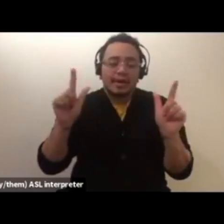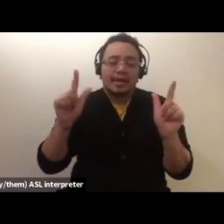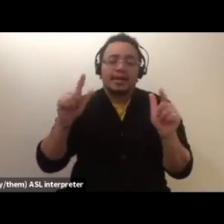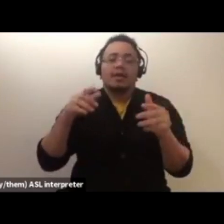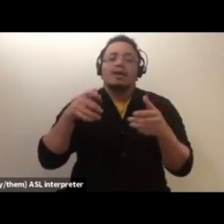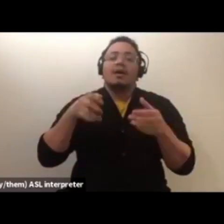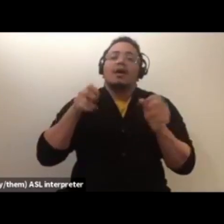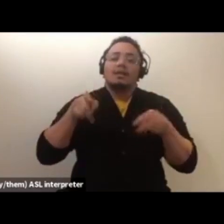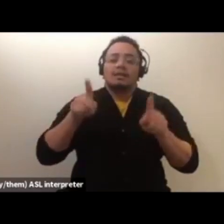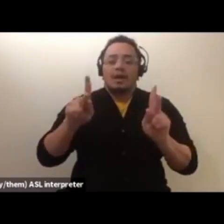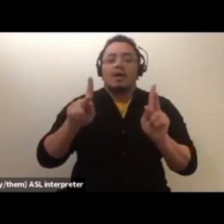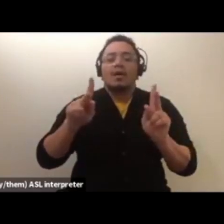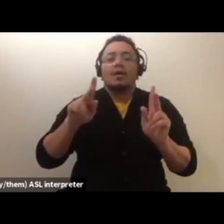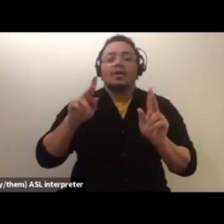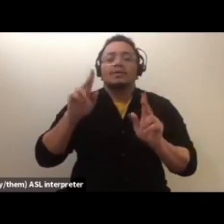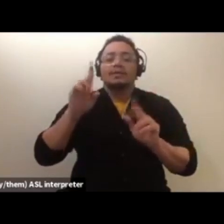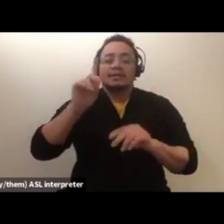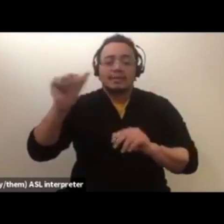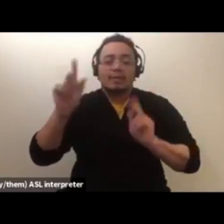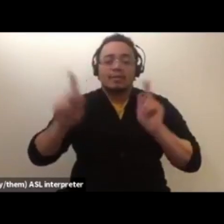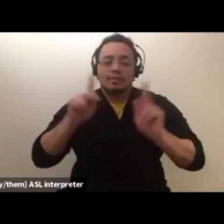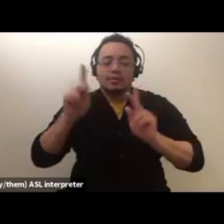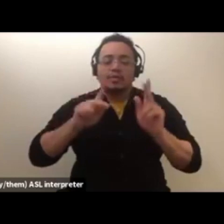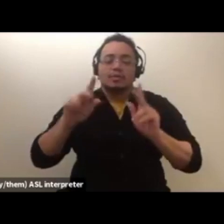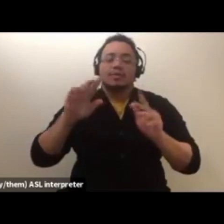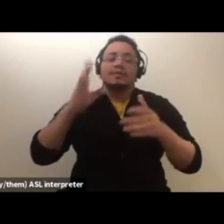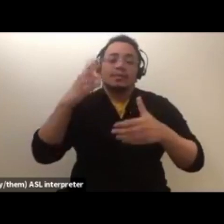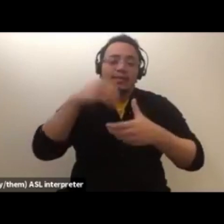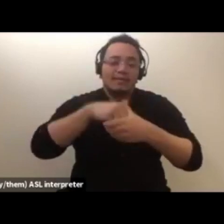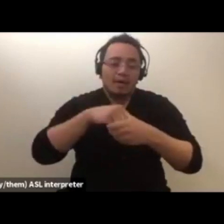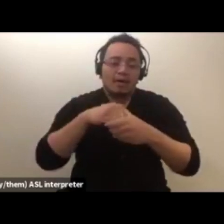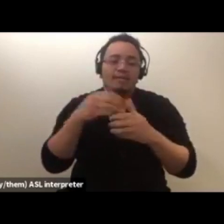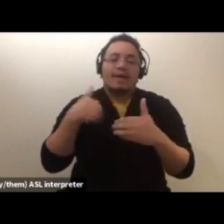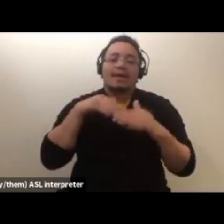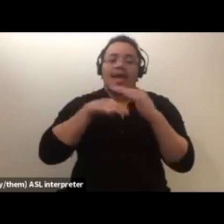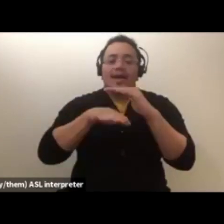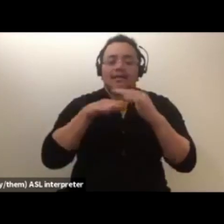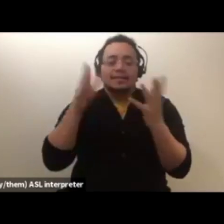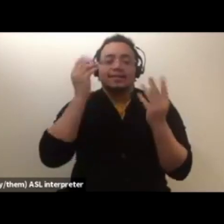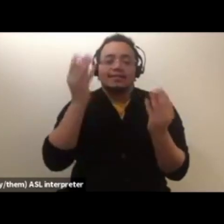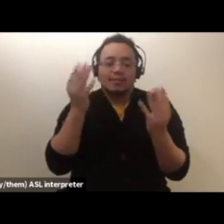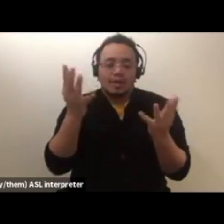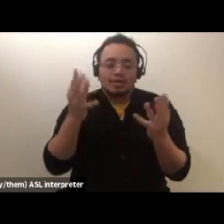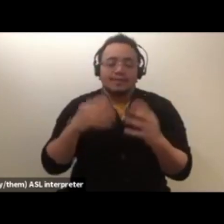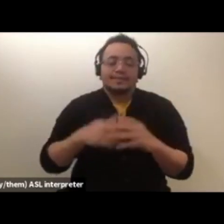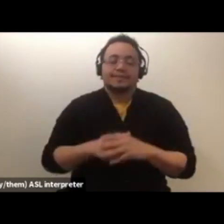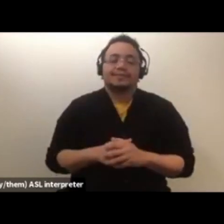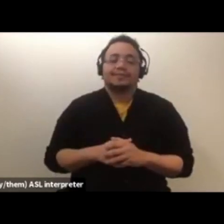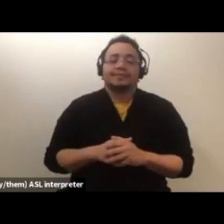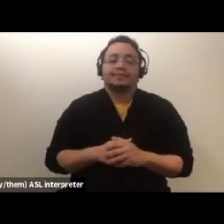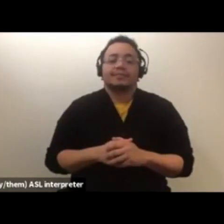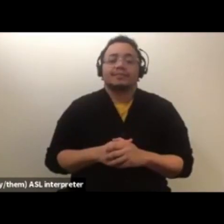and leadership of disabled folks. Access is meaningful when it includes a commitment to the